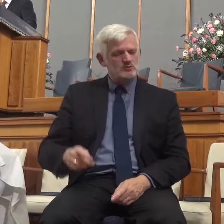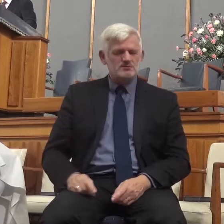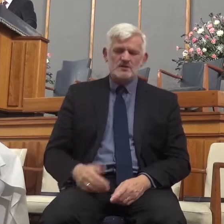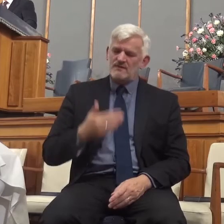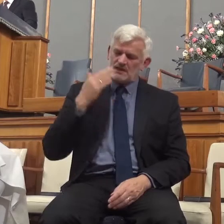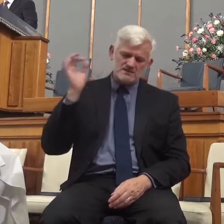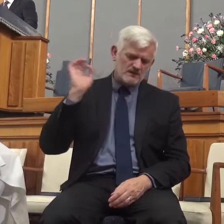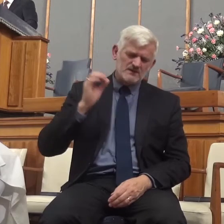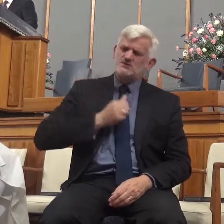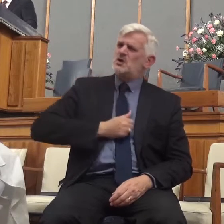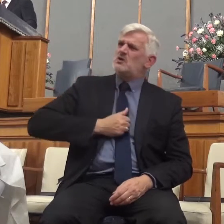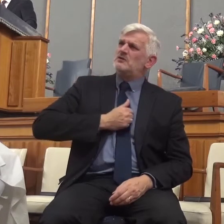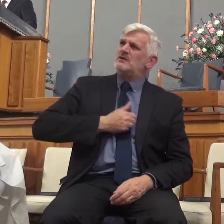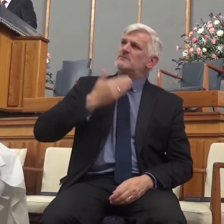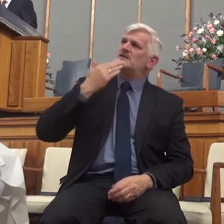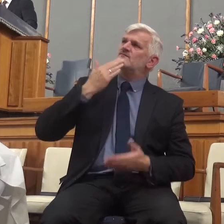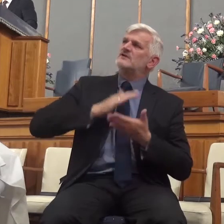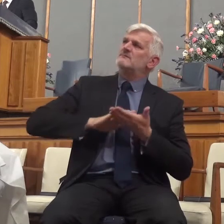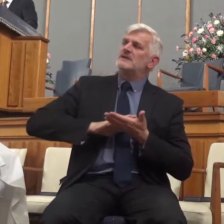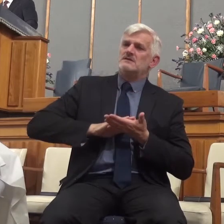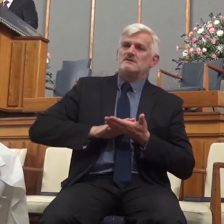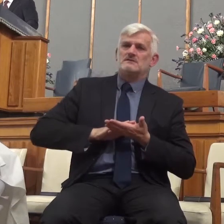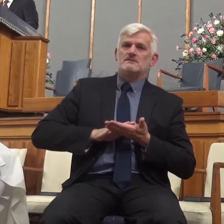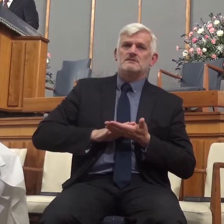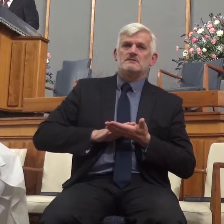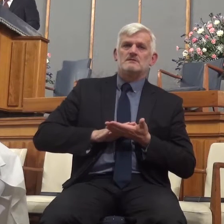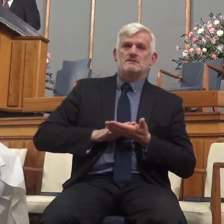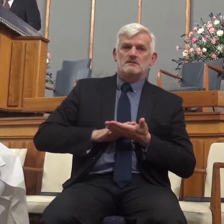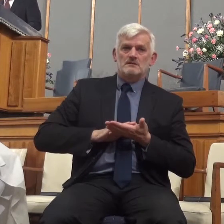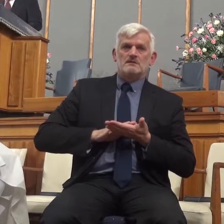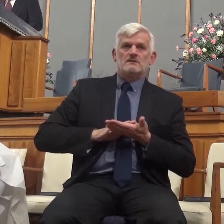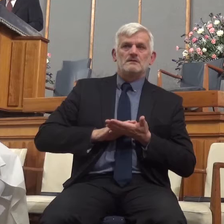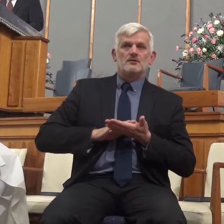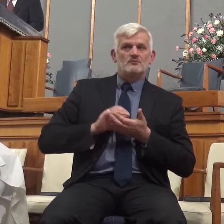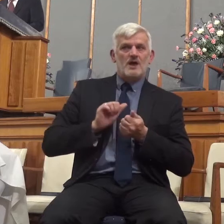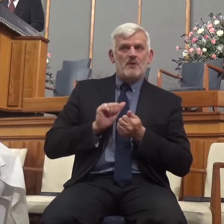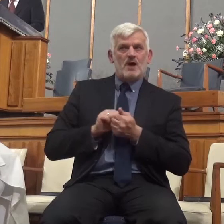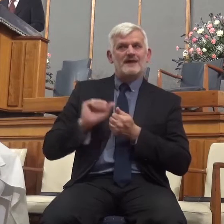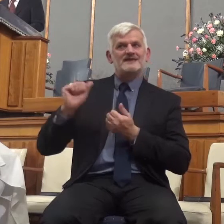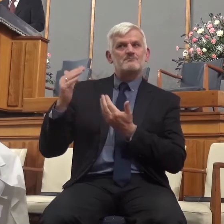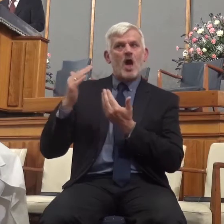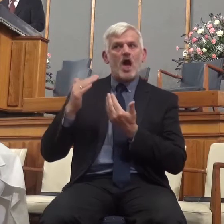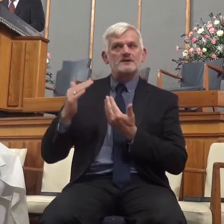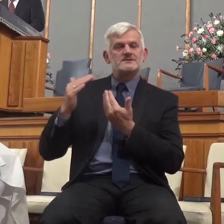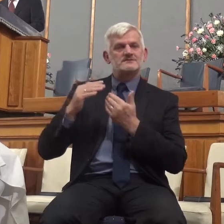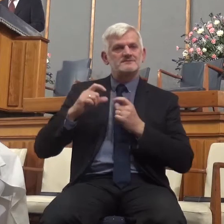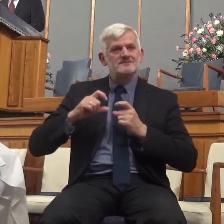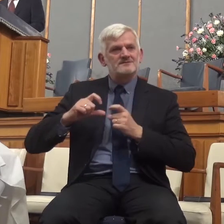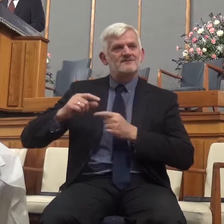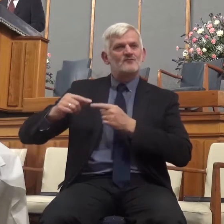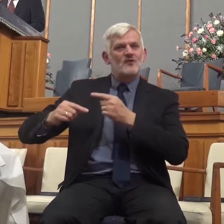thee. Lord, forgive me. His compassions, his mercies